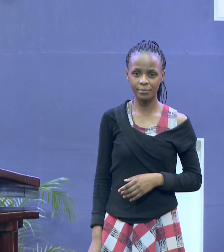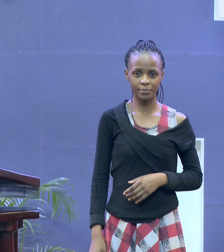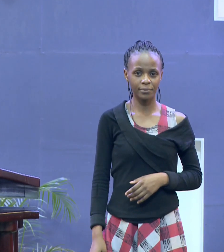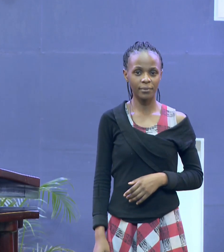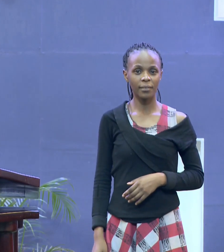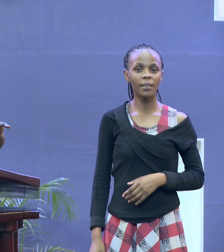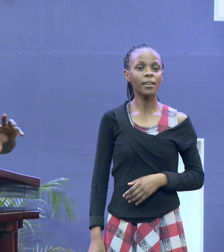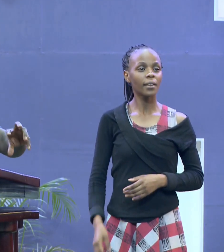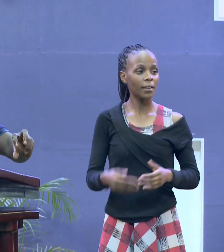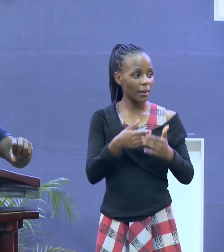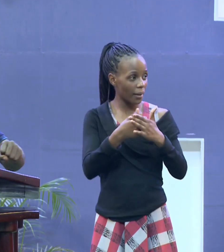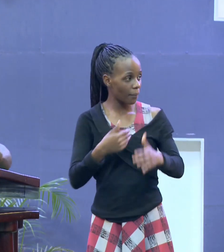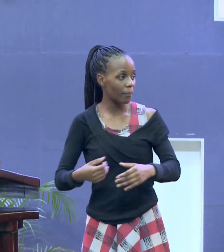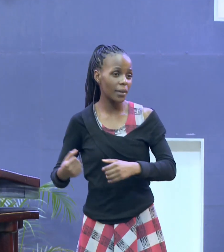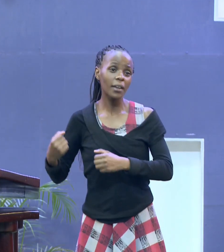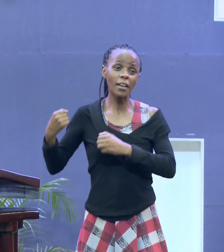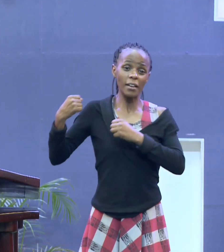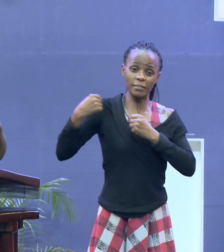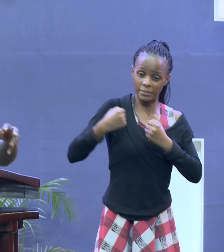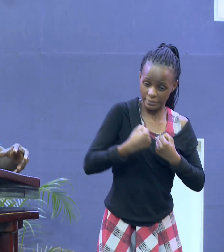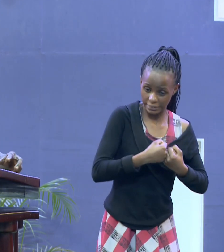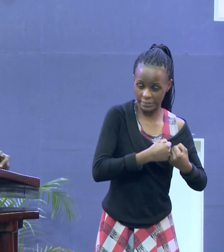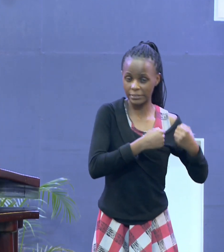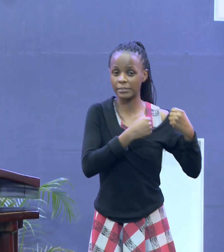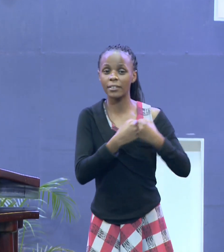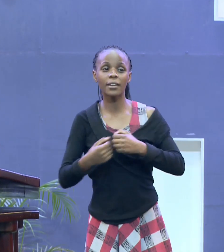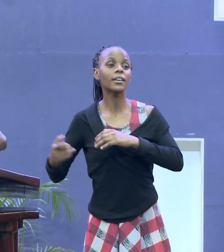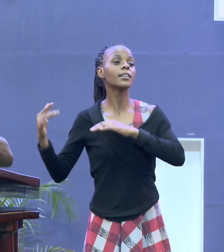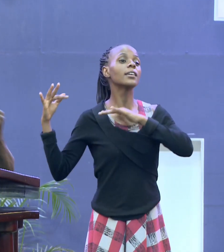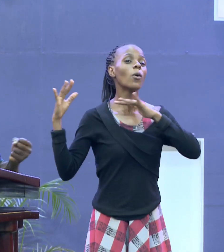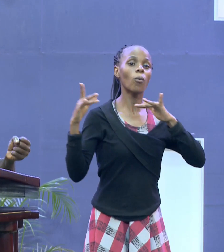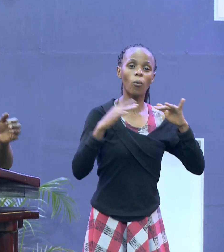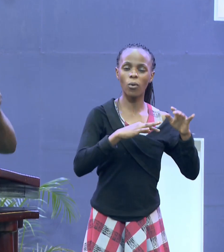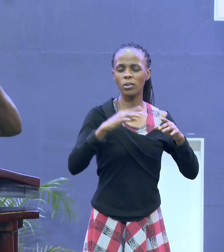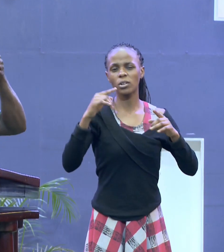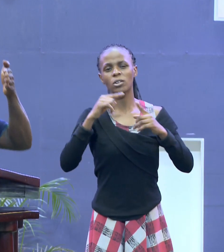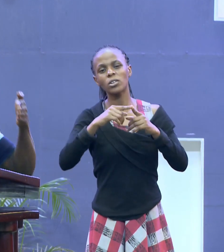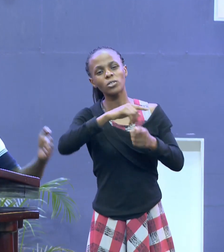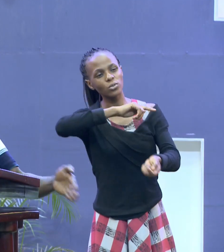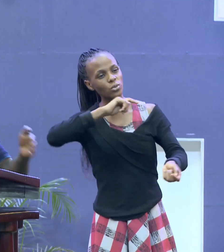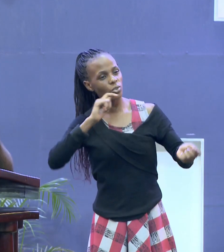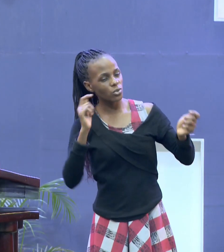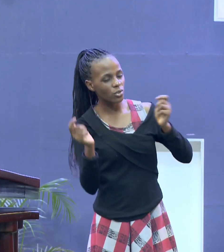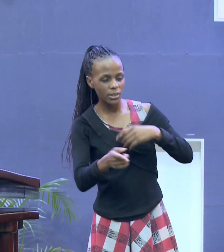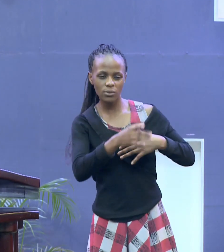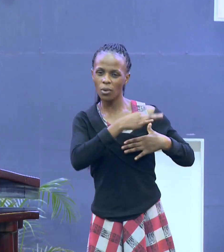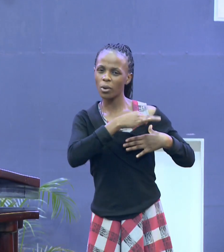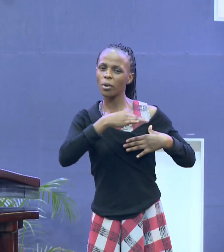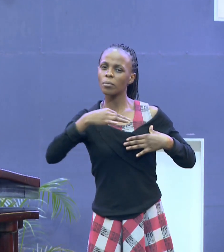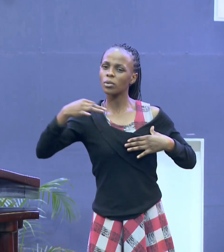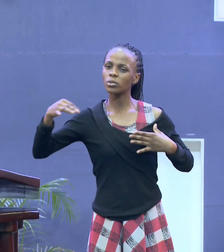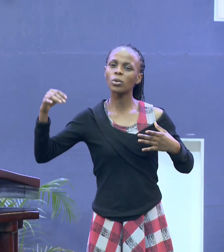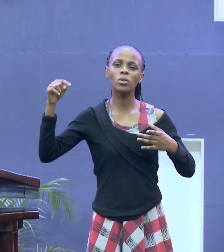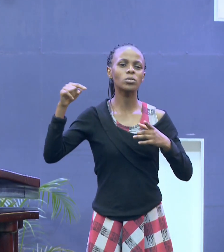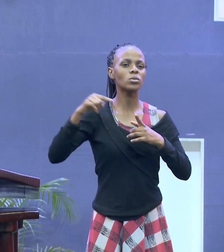nga tonnalwana lutalo lwa mmeeme eyo kugitransforminga kufulumya birowoozo bibi. You've not yet fought